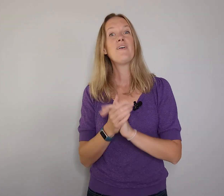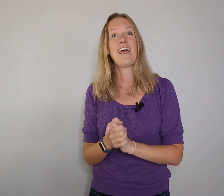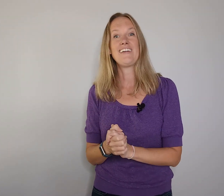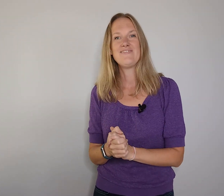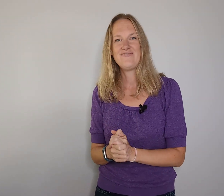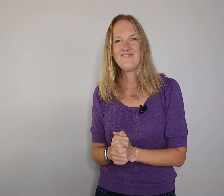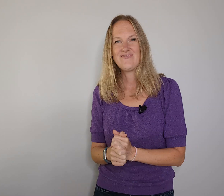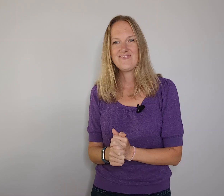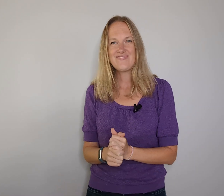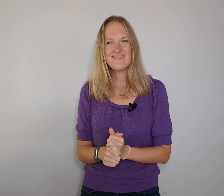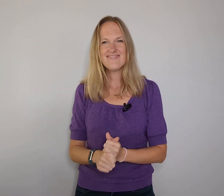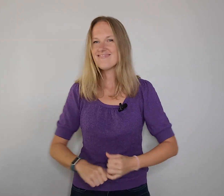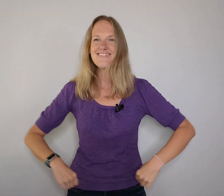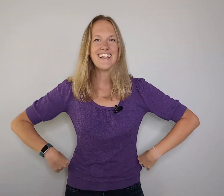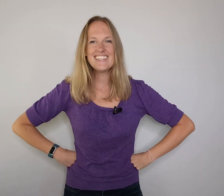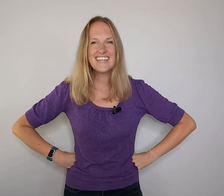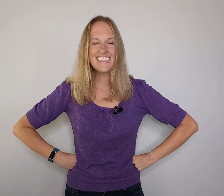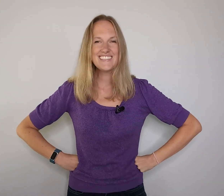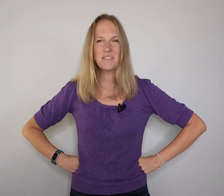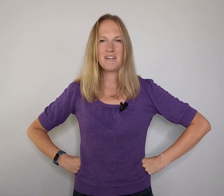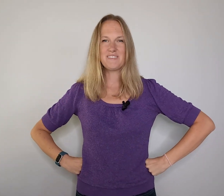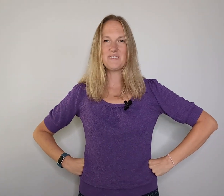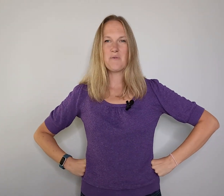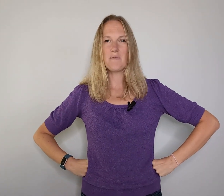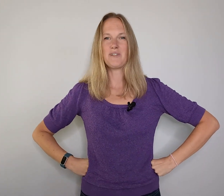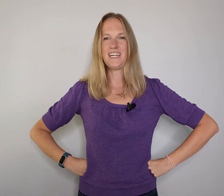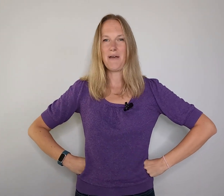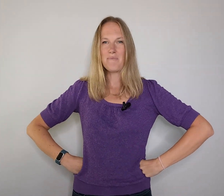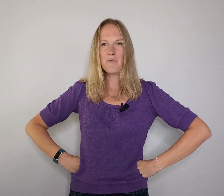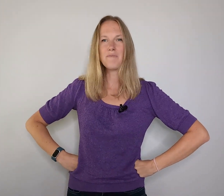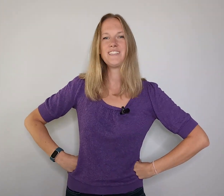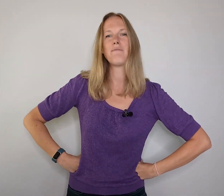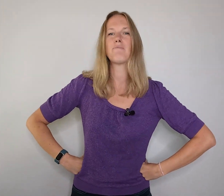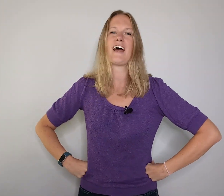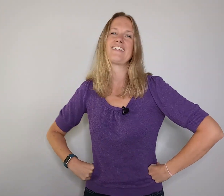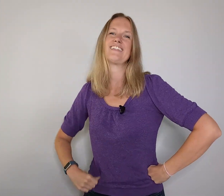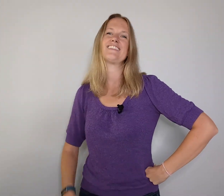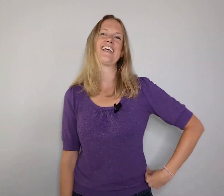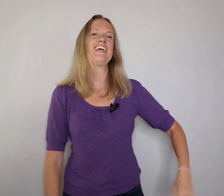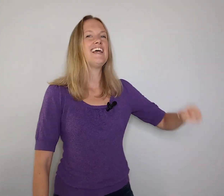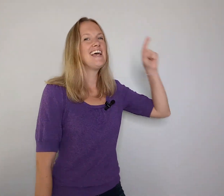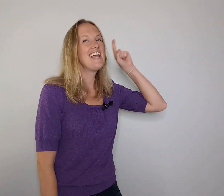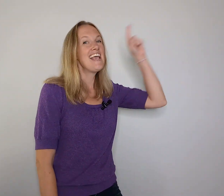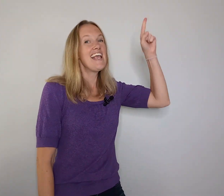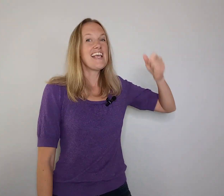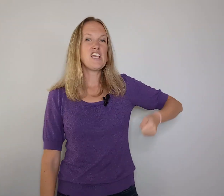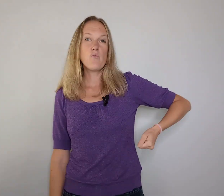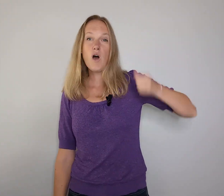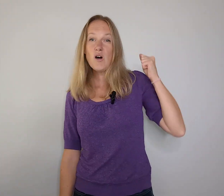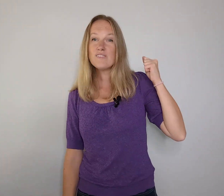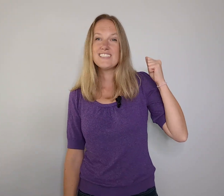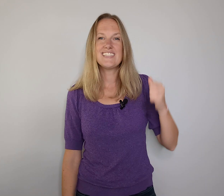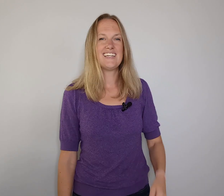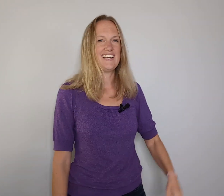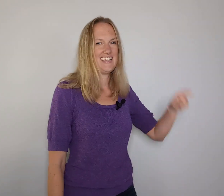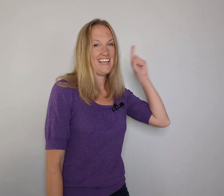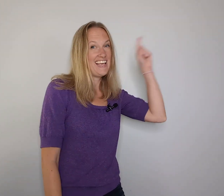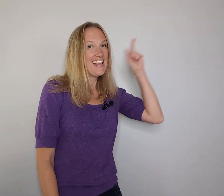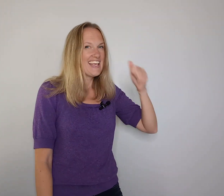Okay. Guys, I like it so much. We'll do it one more time. One more time of practice, okay? He won't.